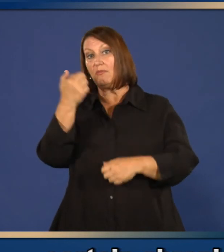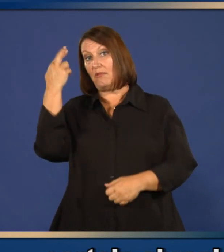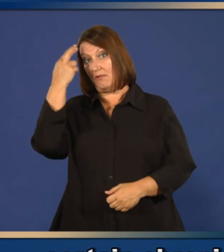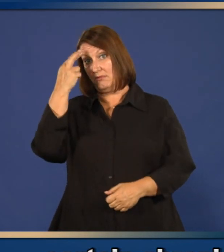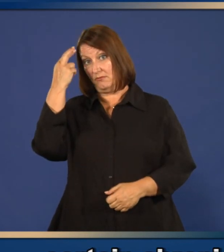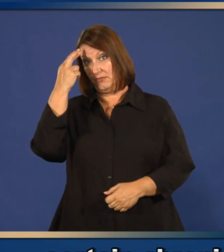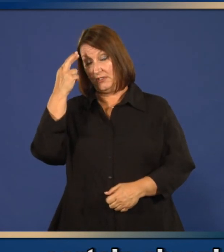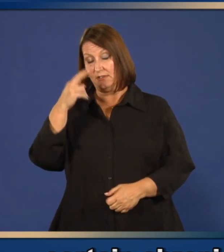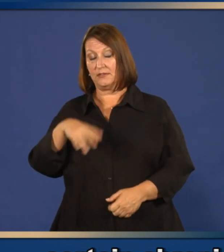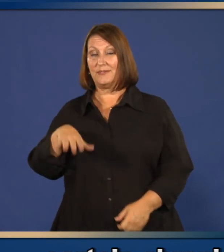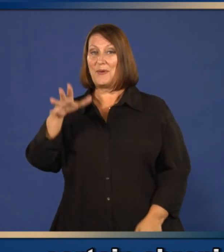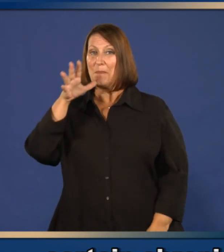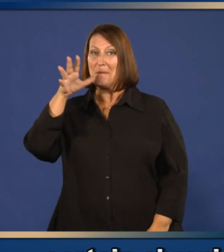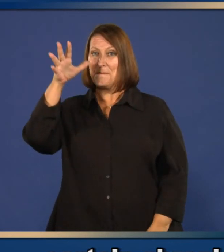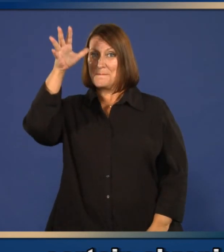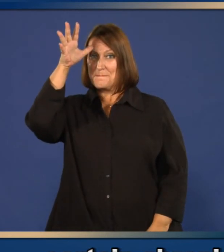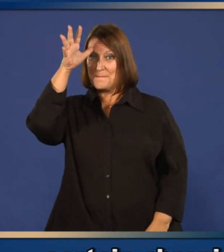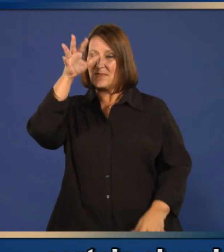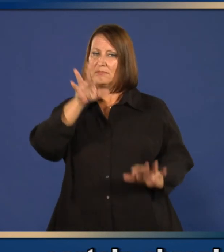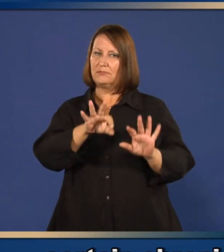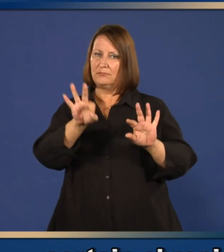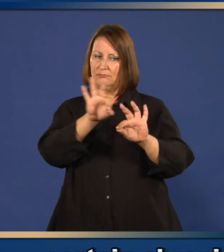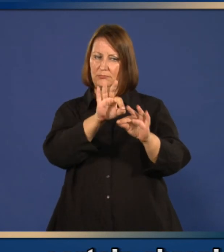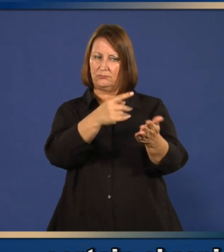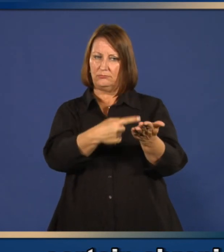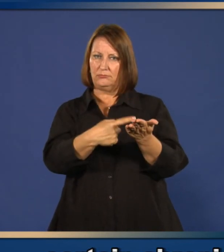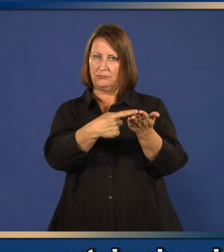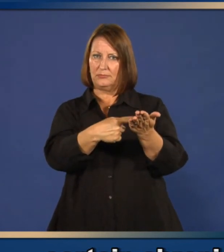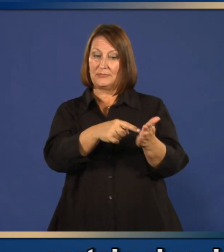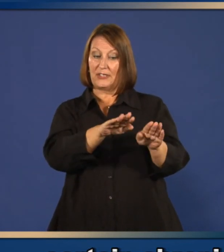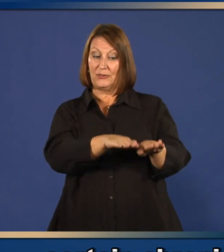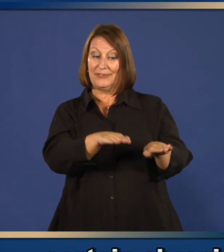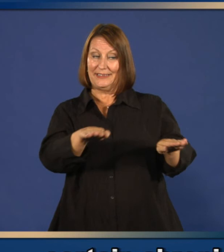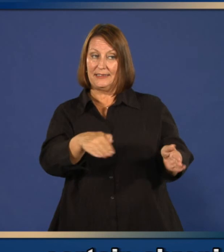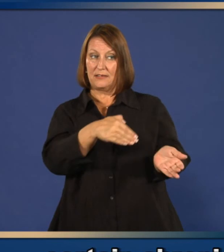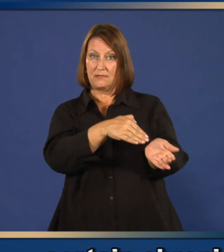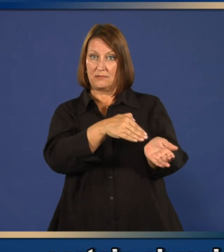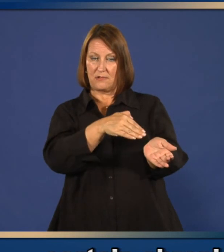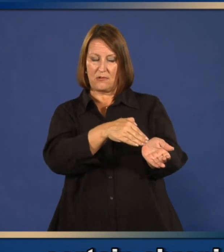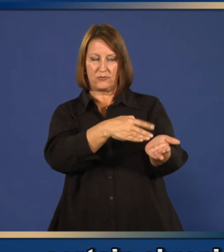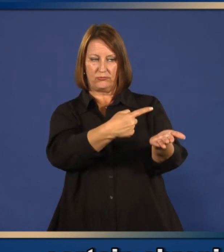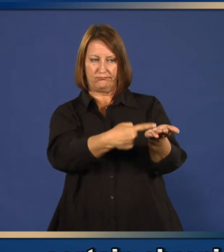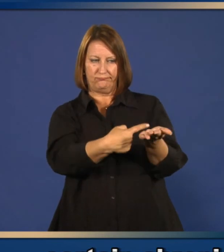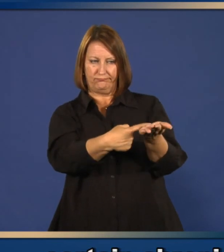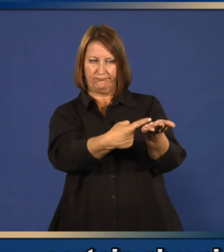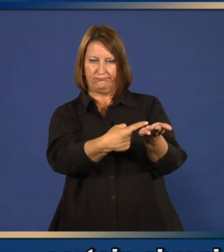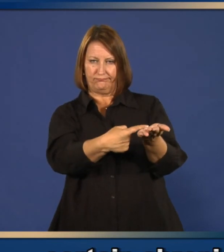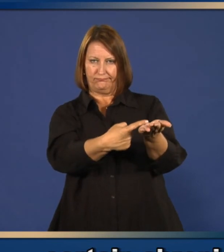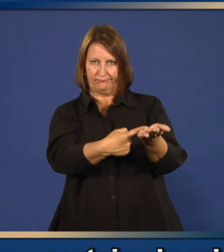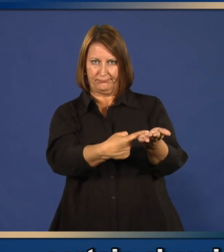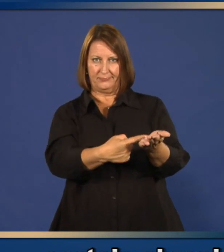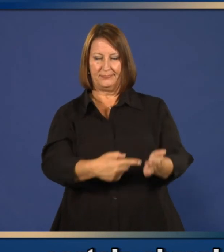Parents should discuss any concerns with their child's pediatrician.